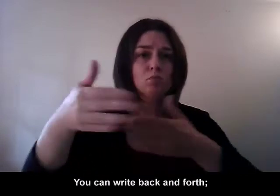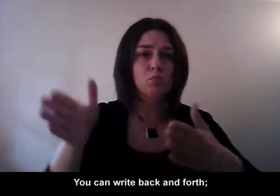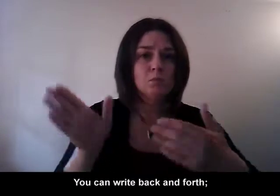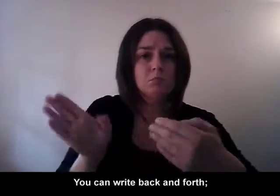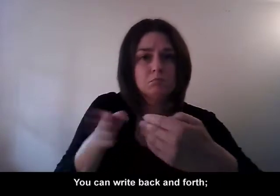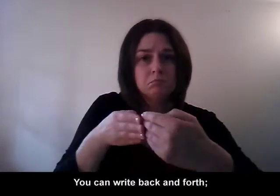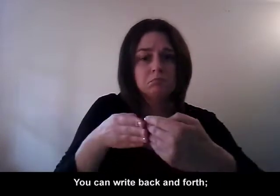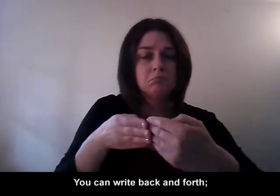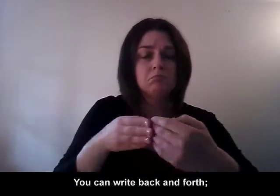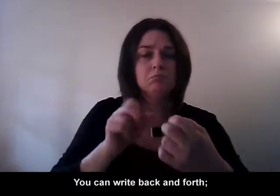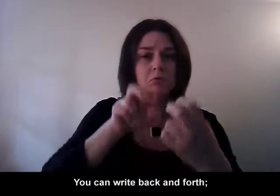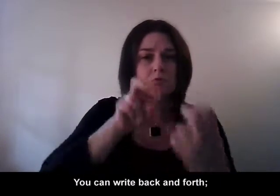You can write back and forth.